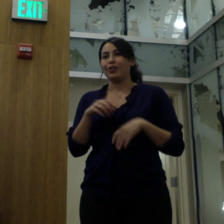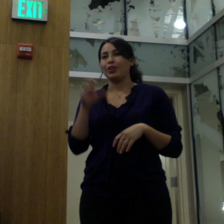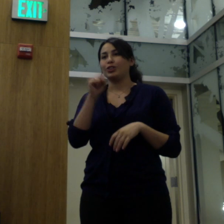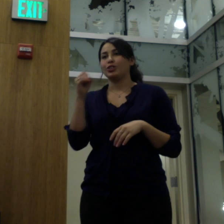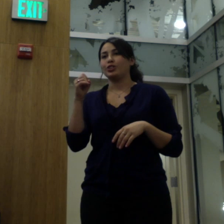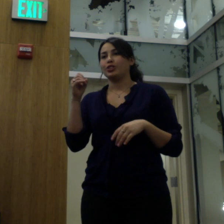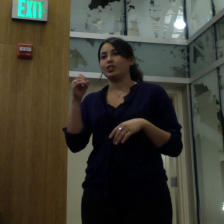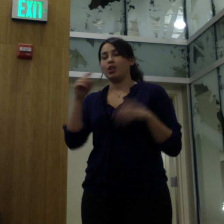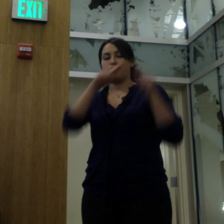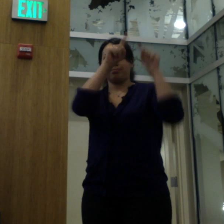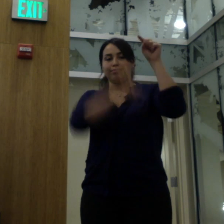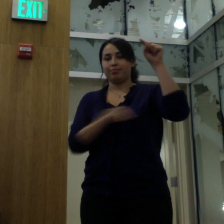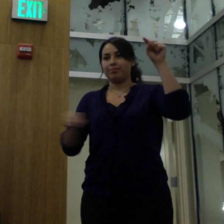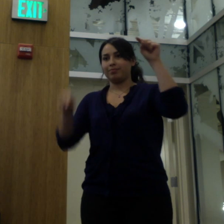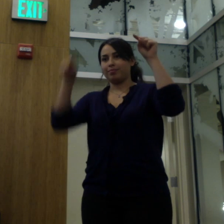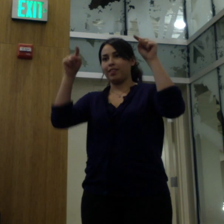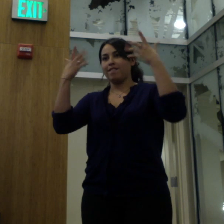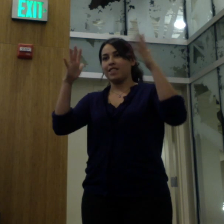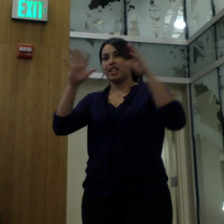shut.